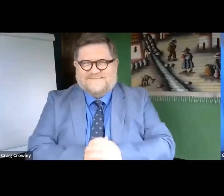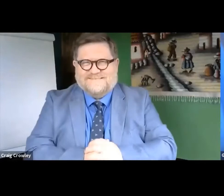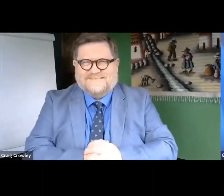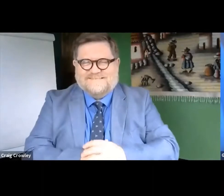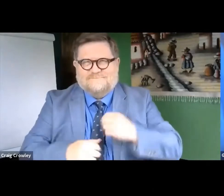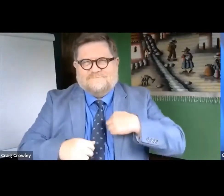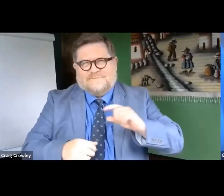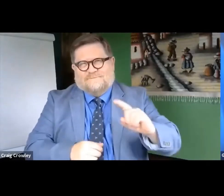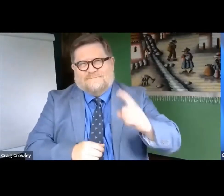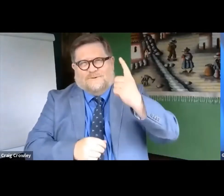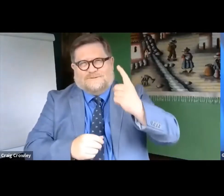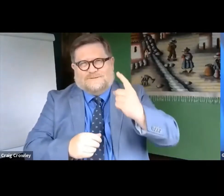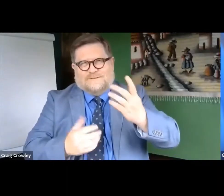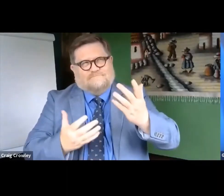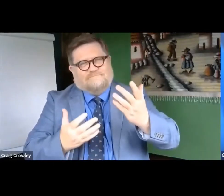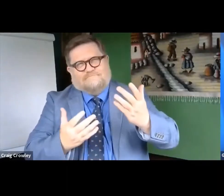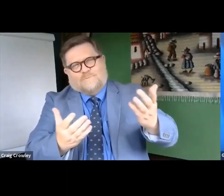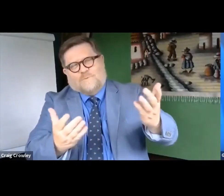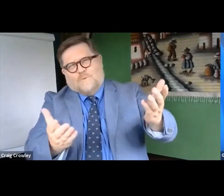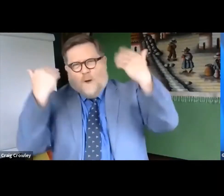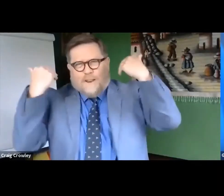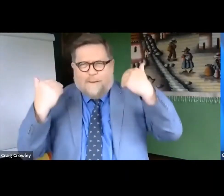Hello, everybody.